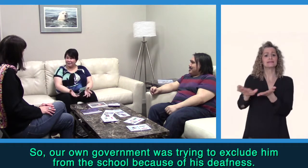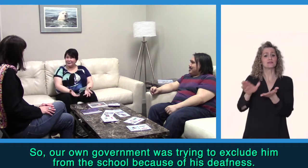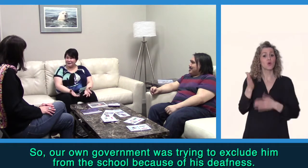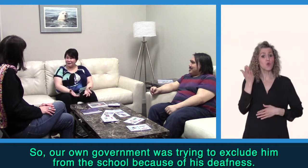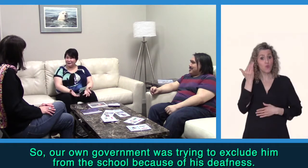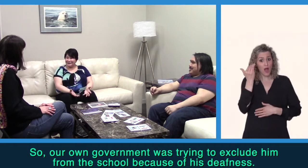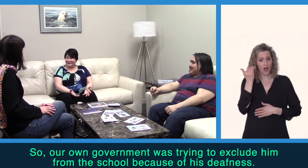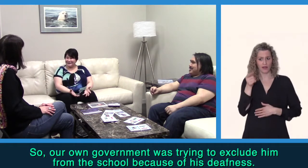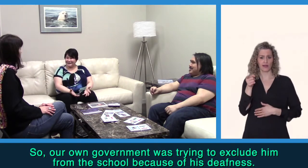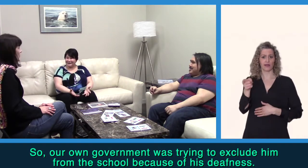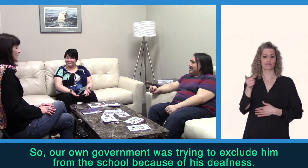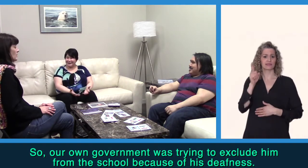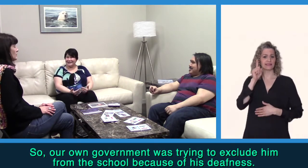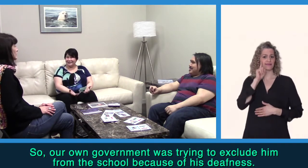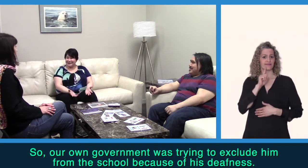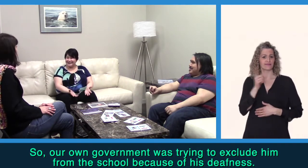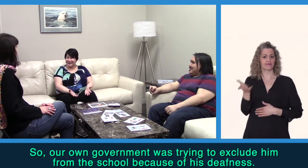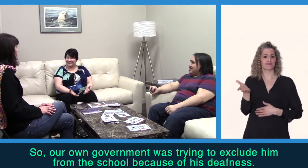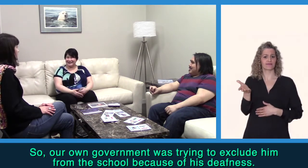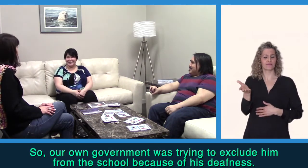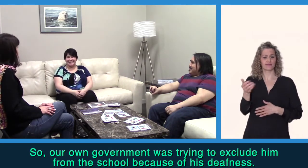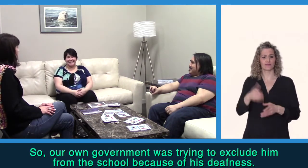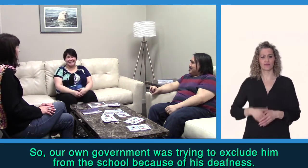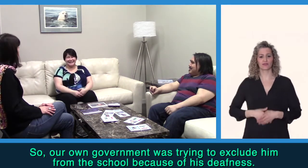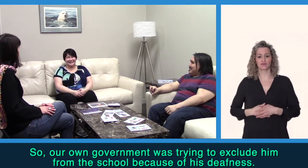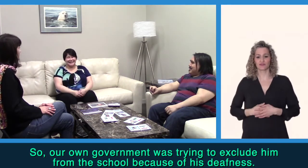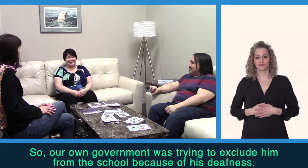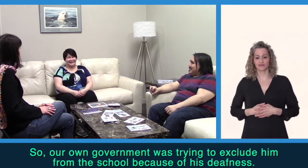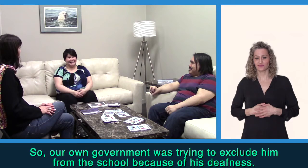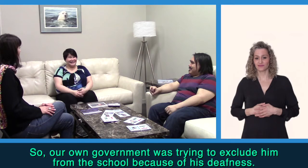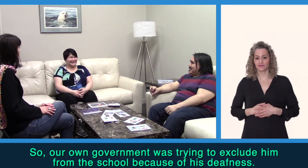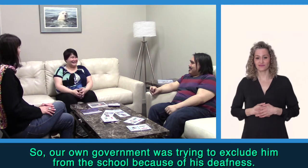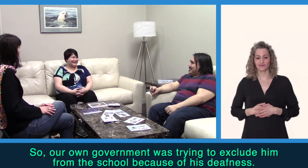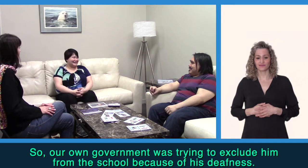excuse him from the school because of his deafness.